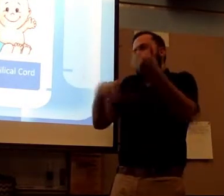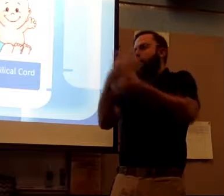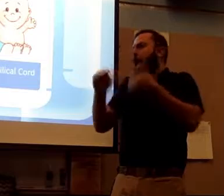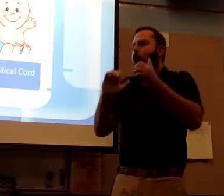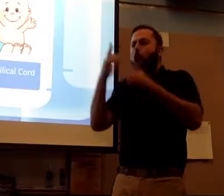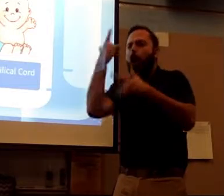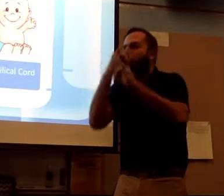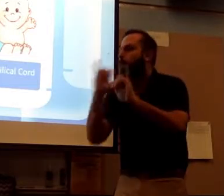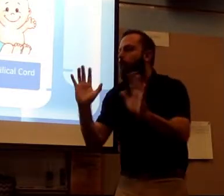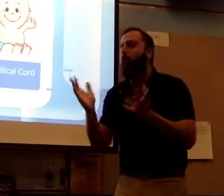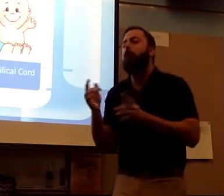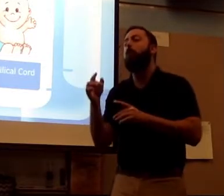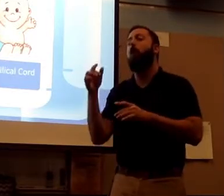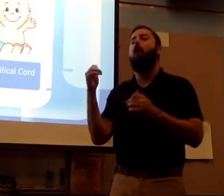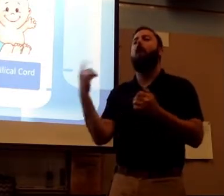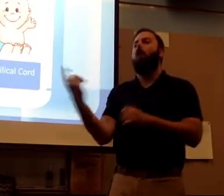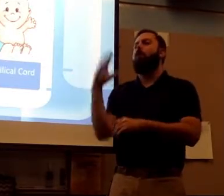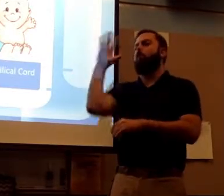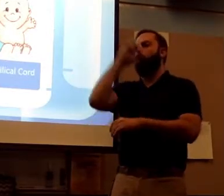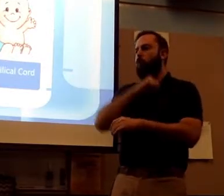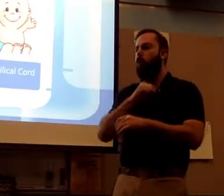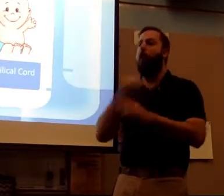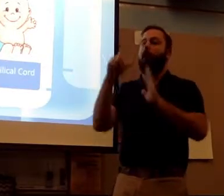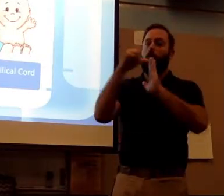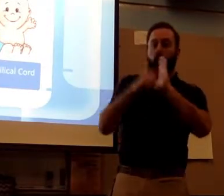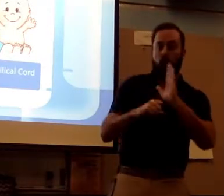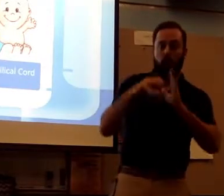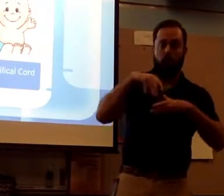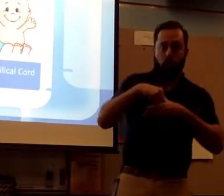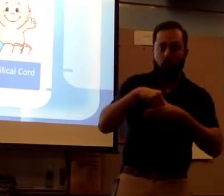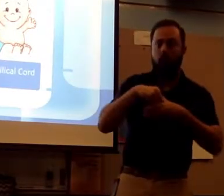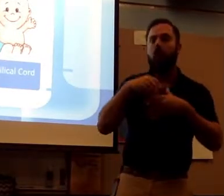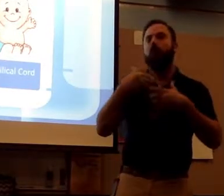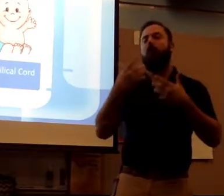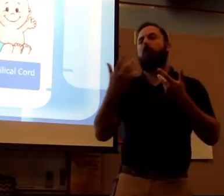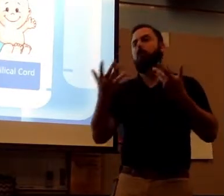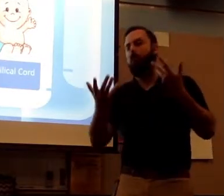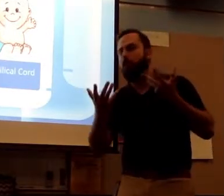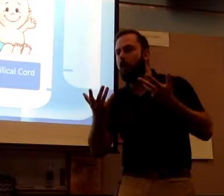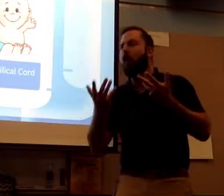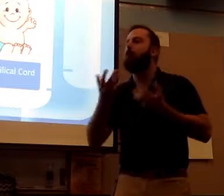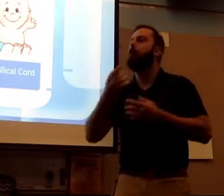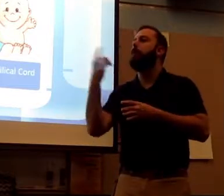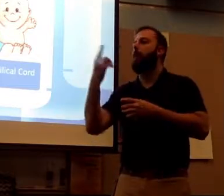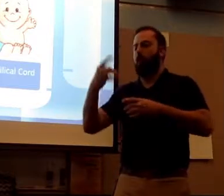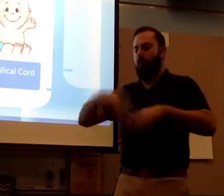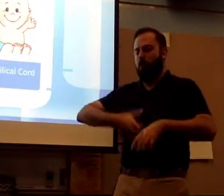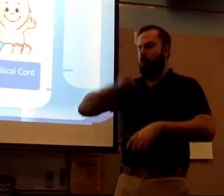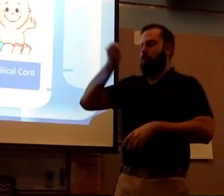always assume with a transplant there's a surgery involved and, something's taken out and just put in somebody